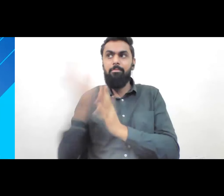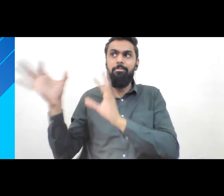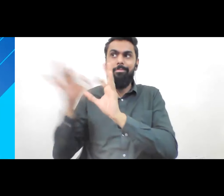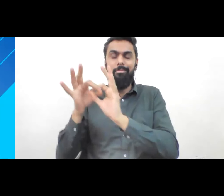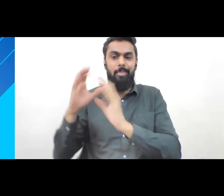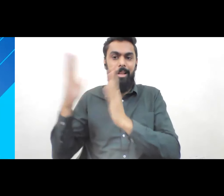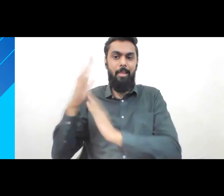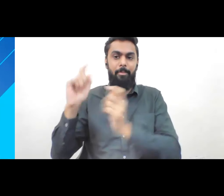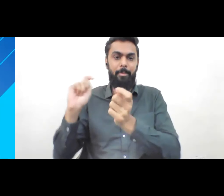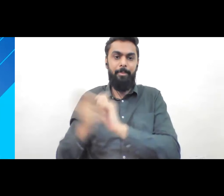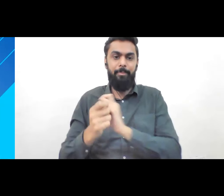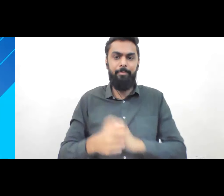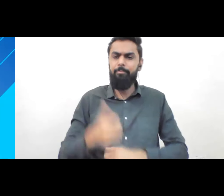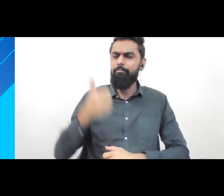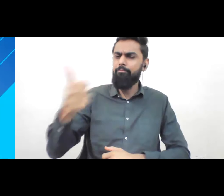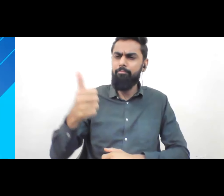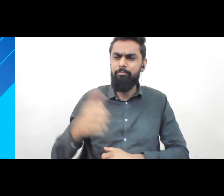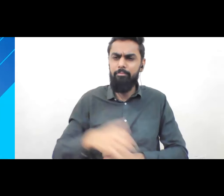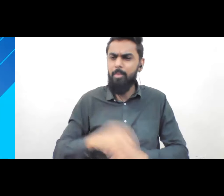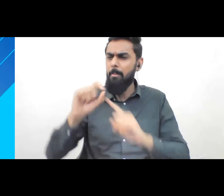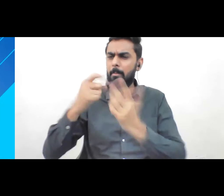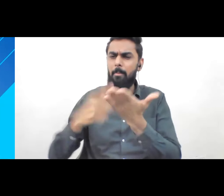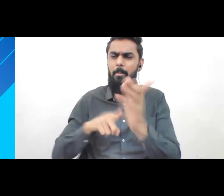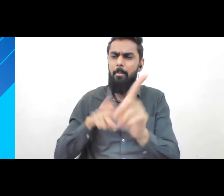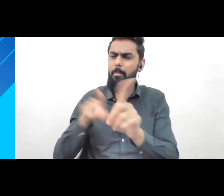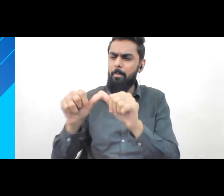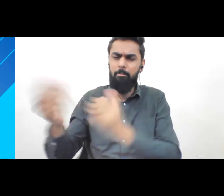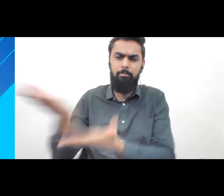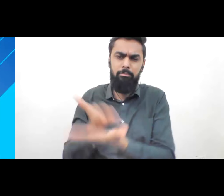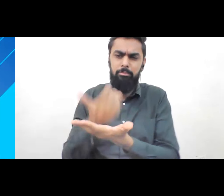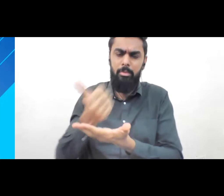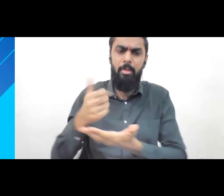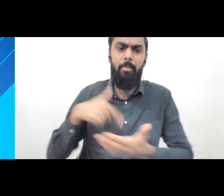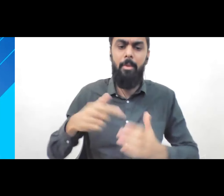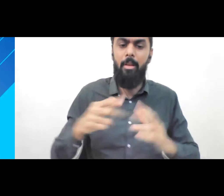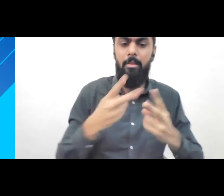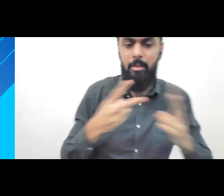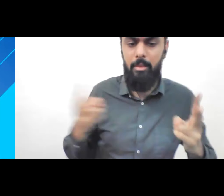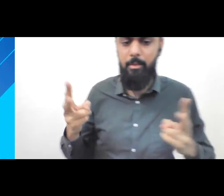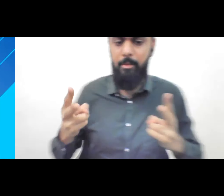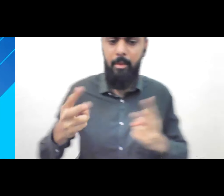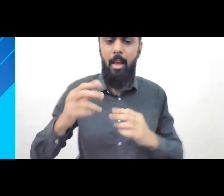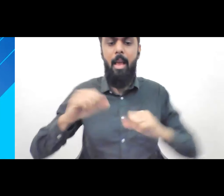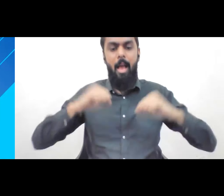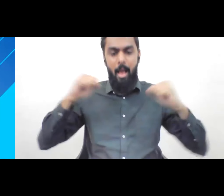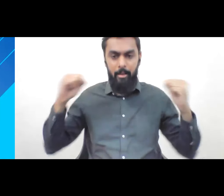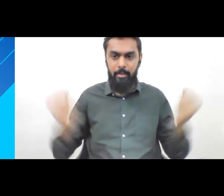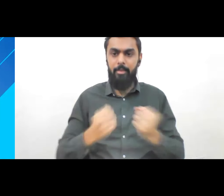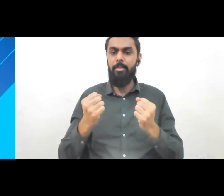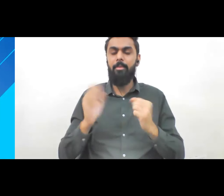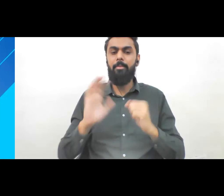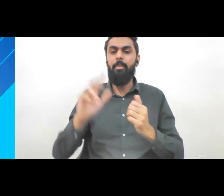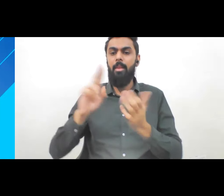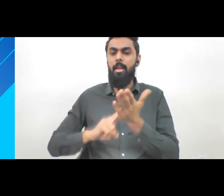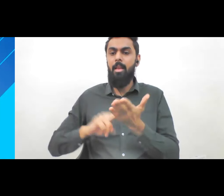So already our textbooks have a lot of ideas and activities. And with the NEP, we are looking at climate action,